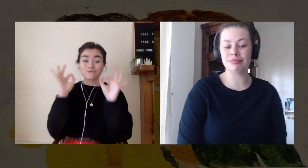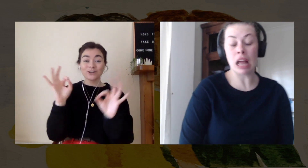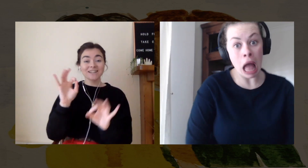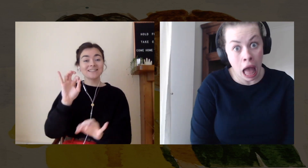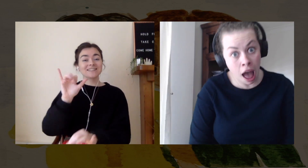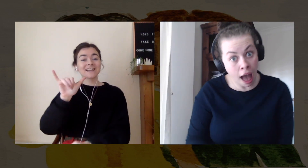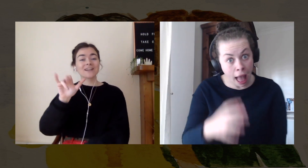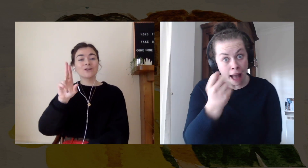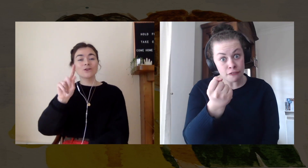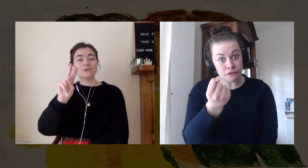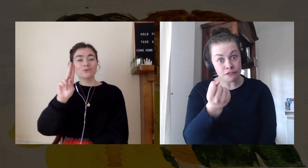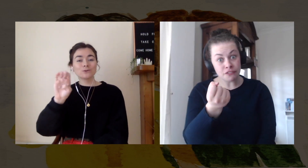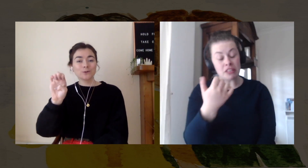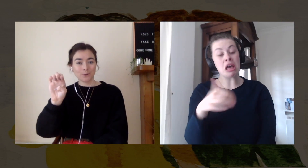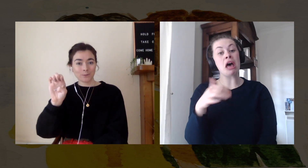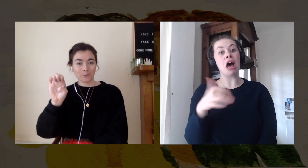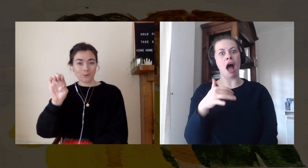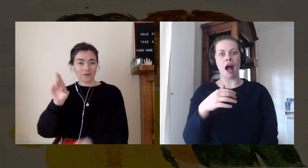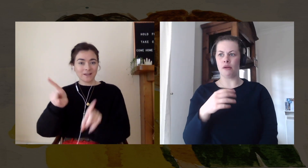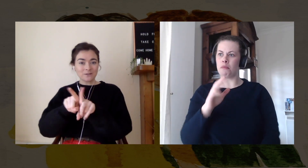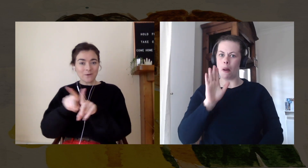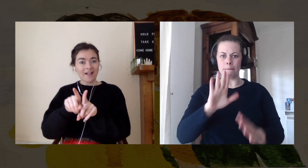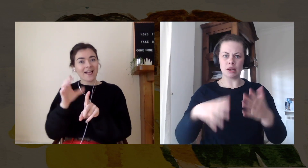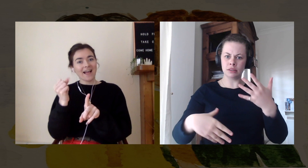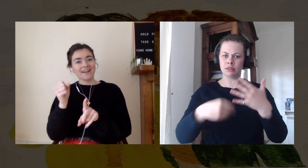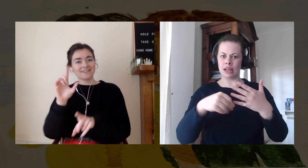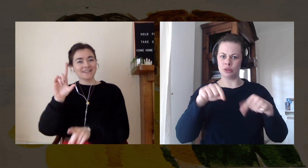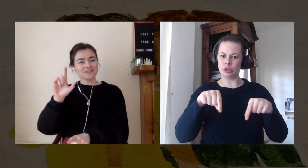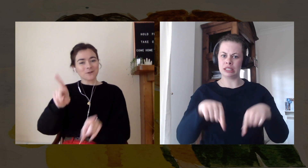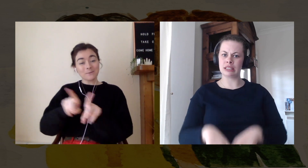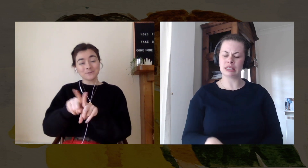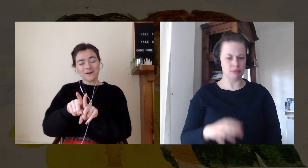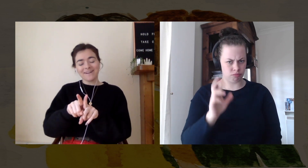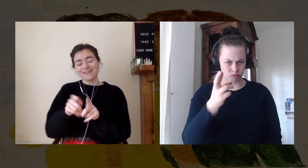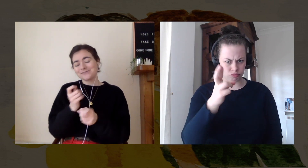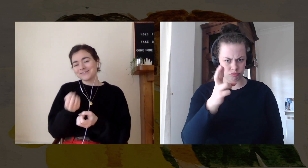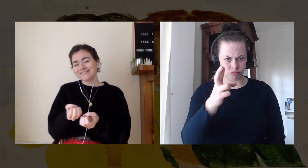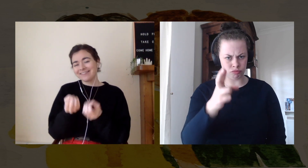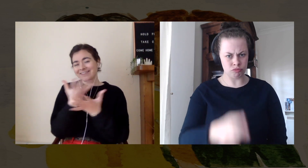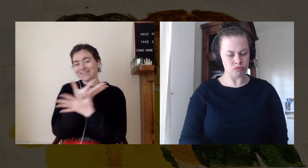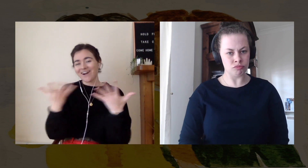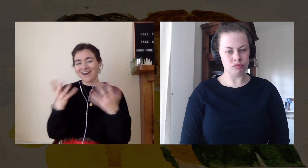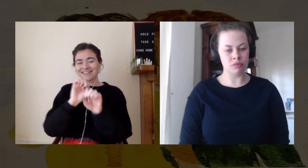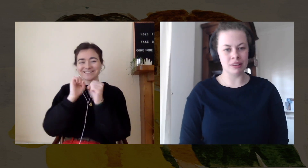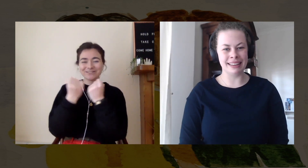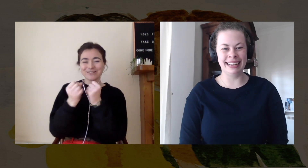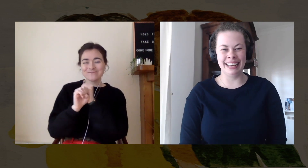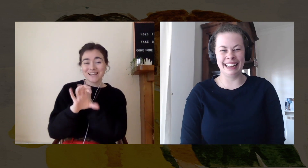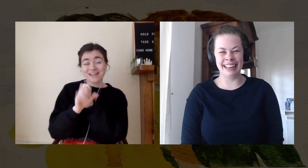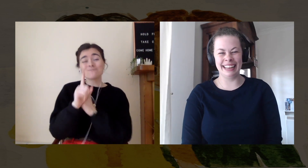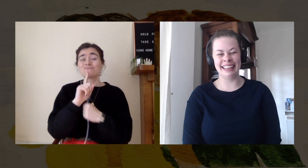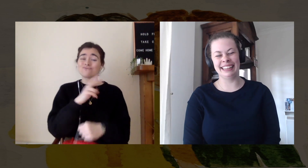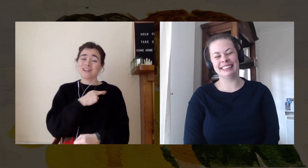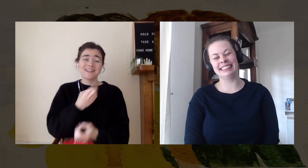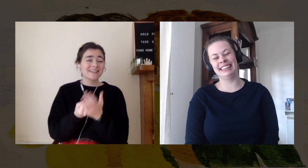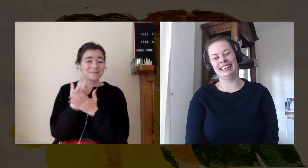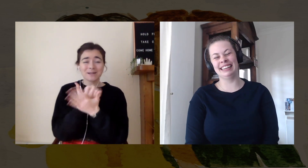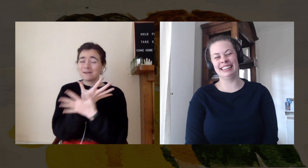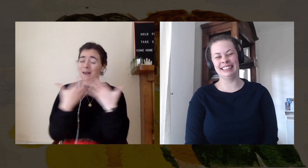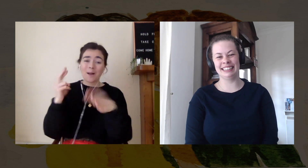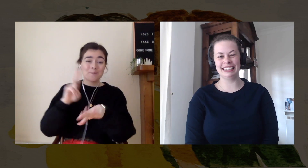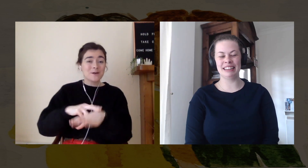We'll give him all socials. Yeah, absolutely. He'll explain far better than I am. He really will. But the things, and just so simple,